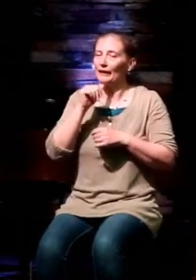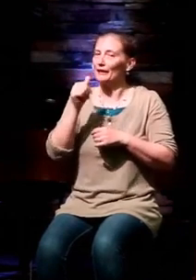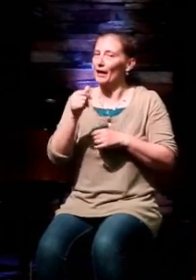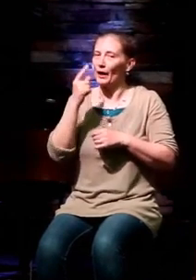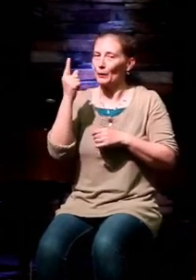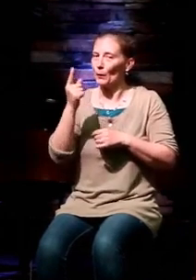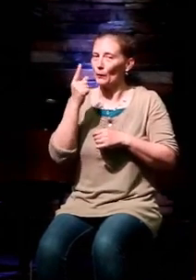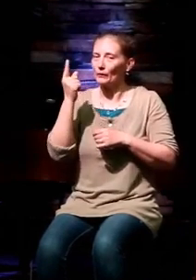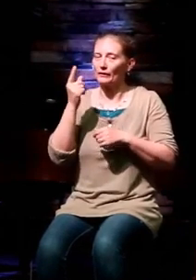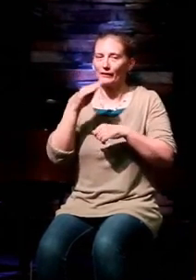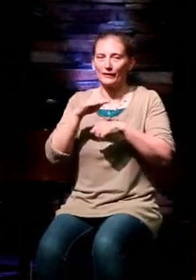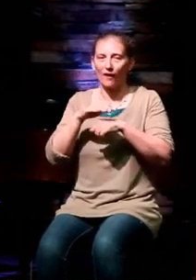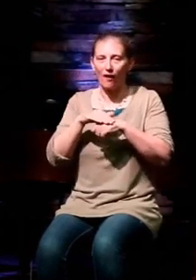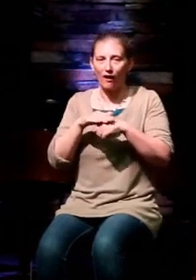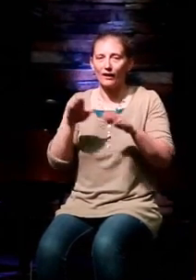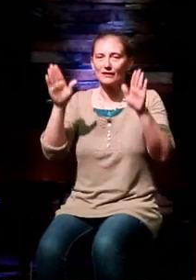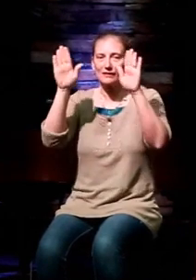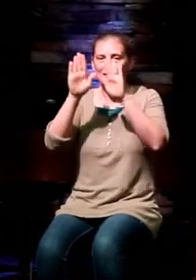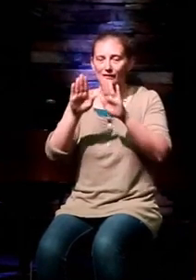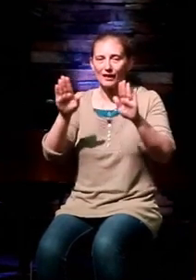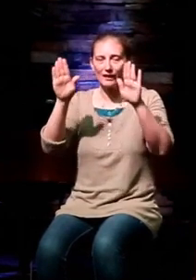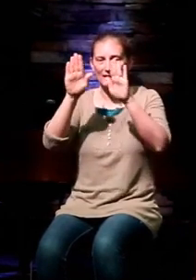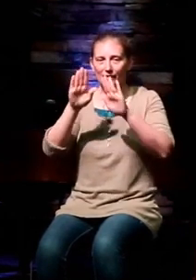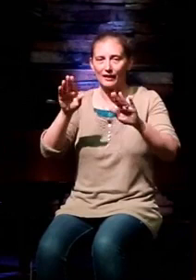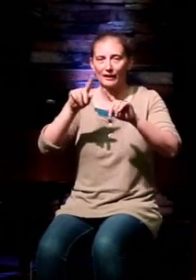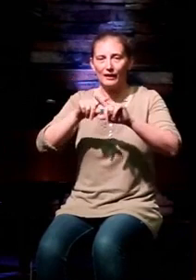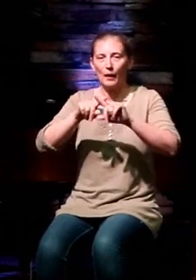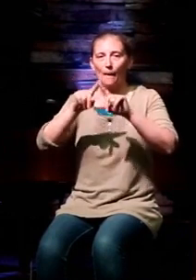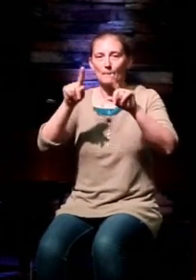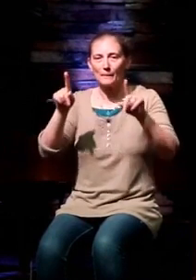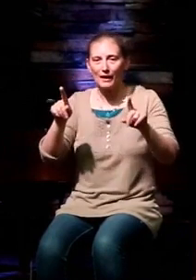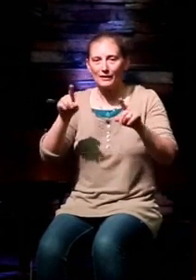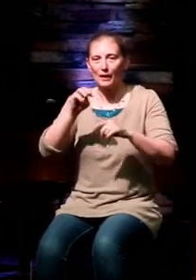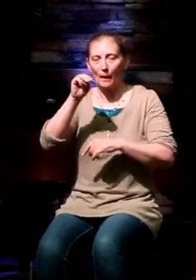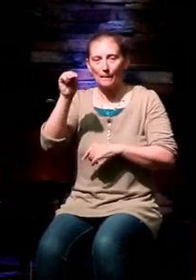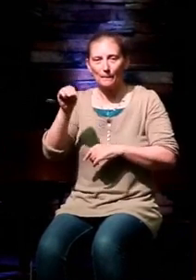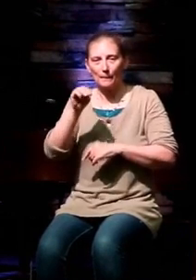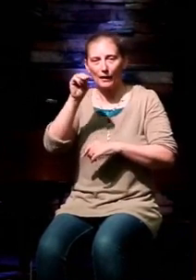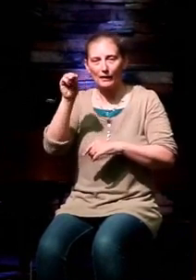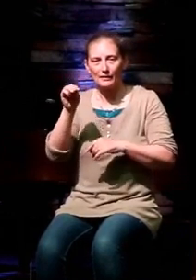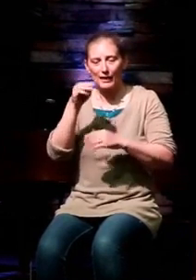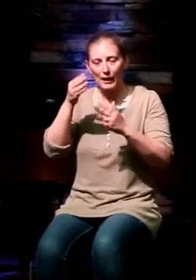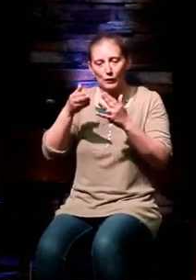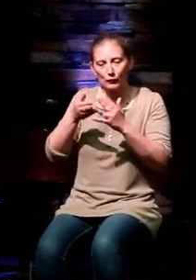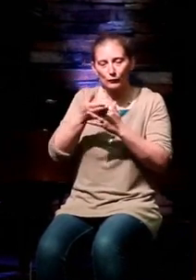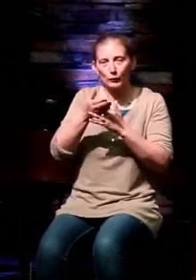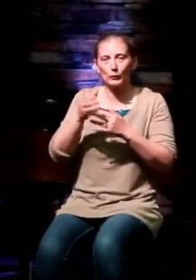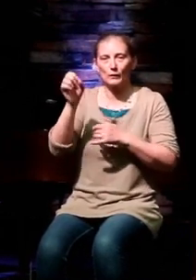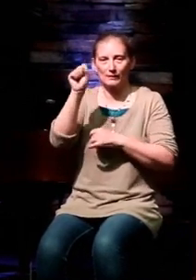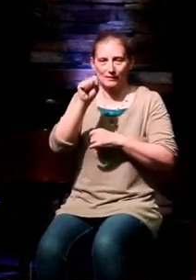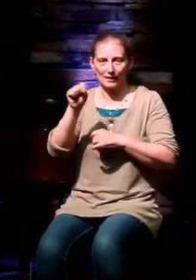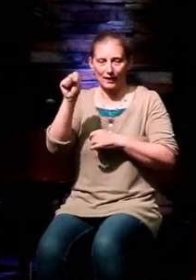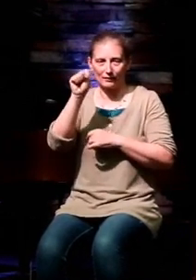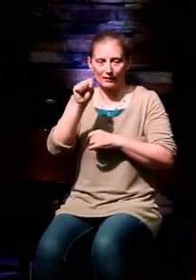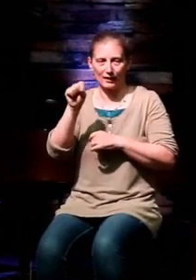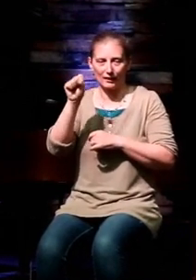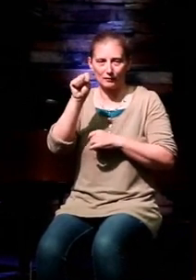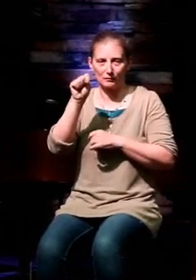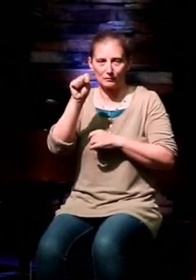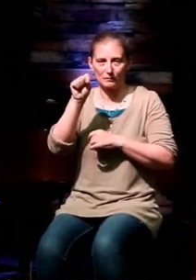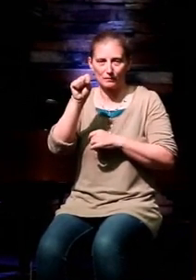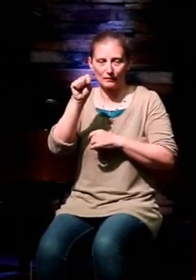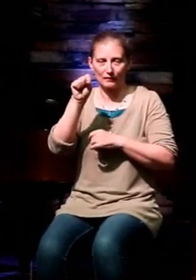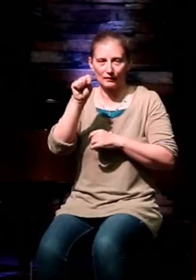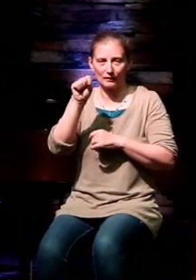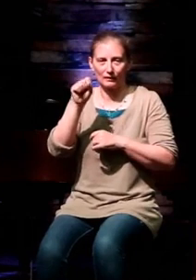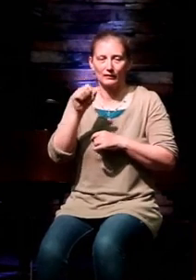come to church. You're to walk with Him Monday through Saturday. Monday through Saturday. You're not to